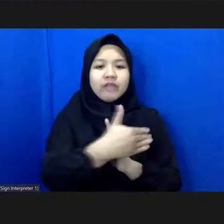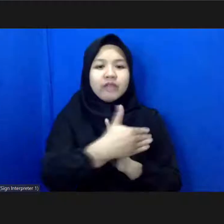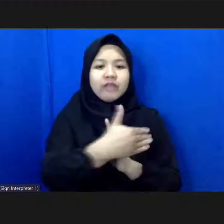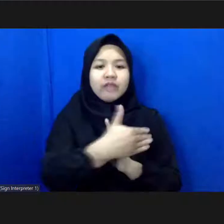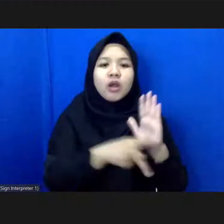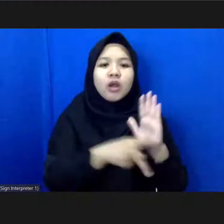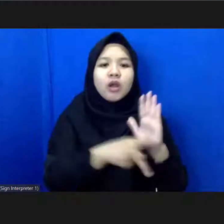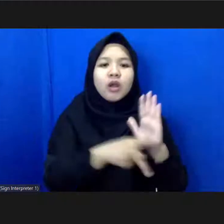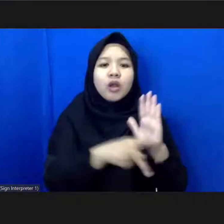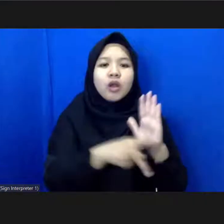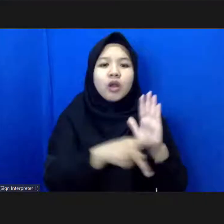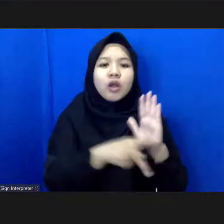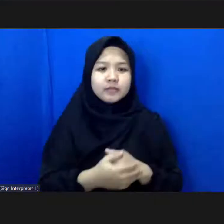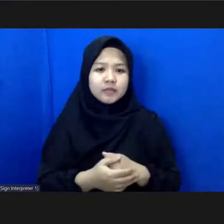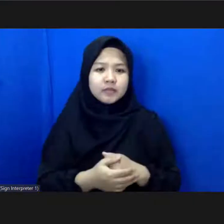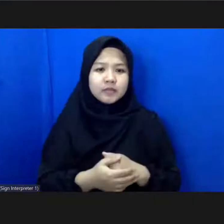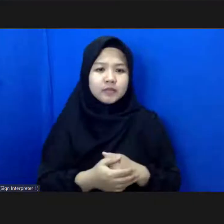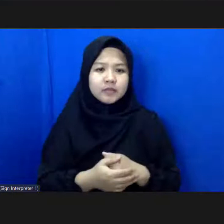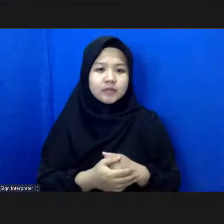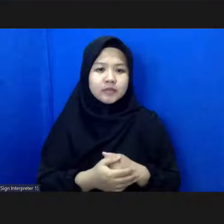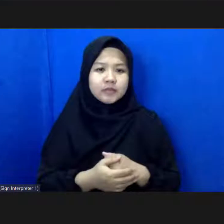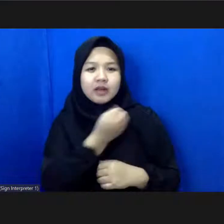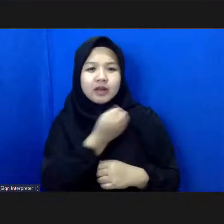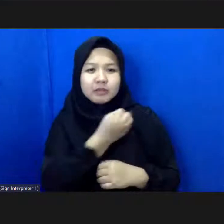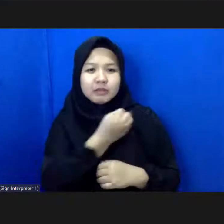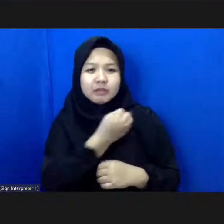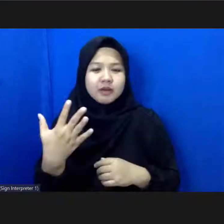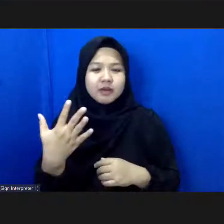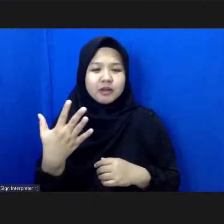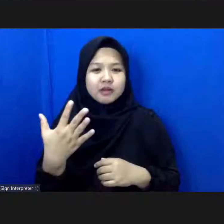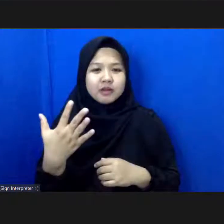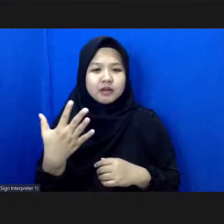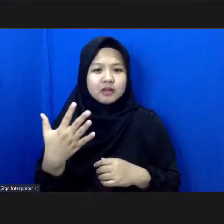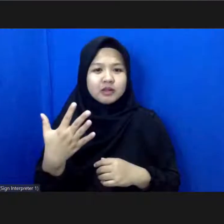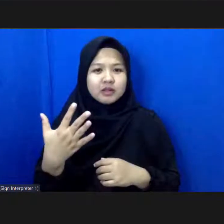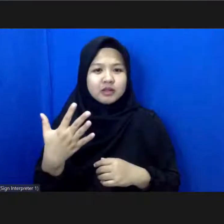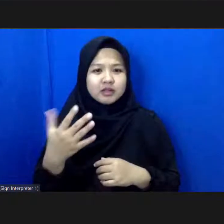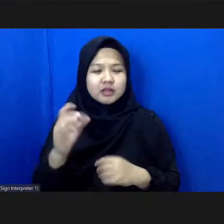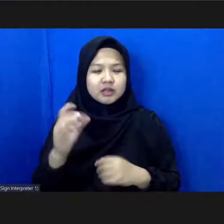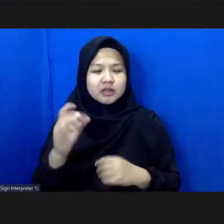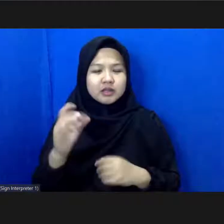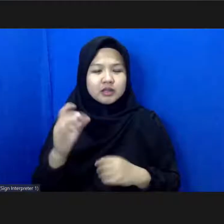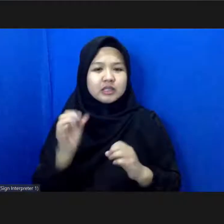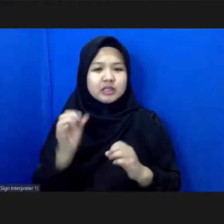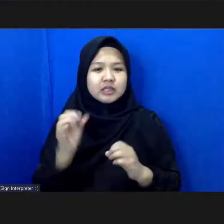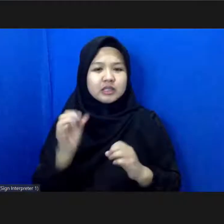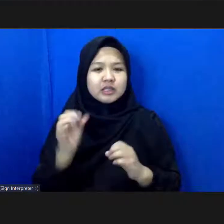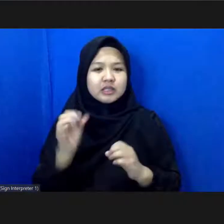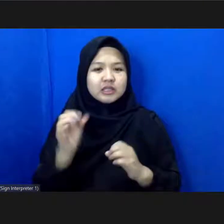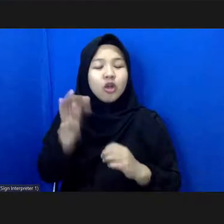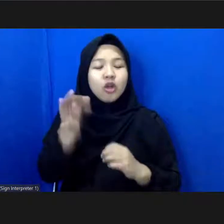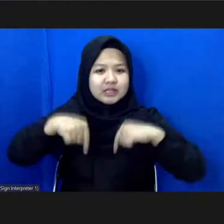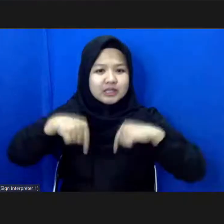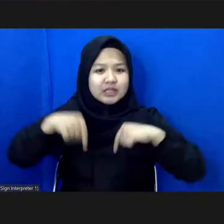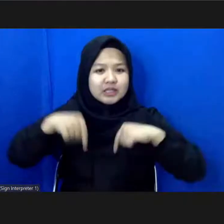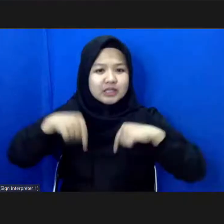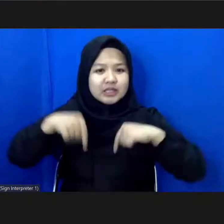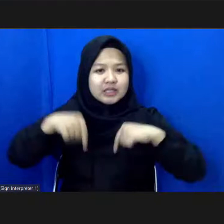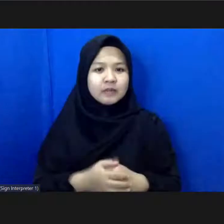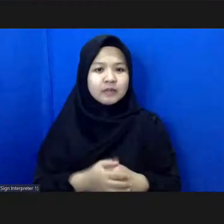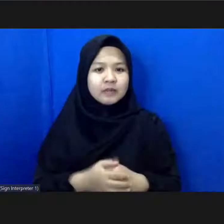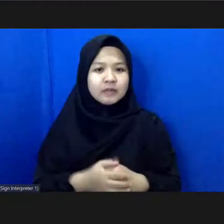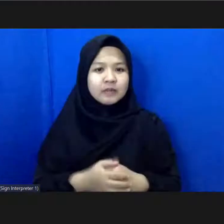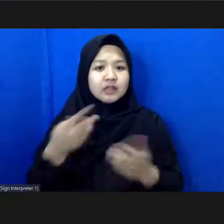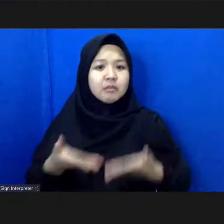within some of the Indian cities, and we are also kind of providing some